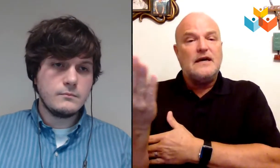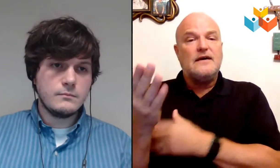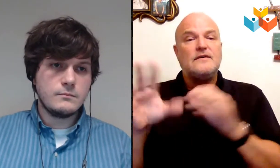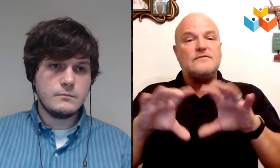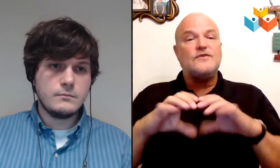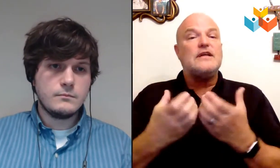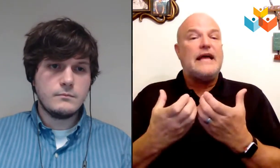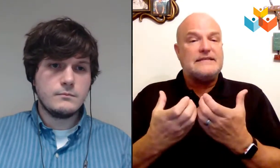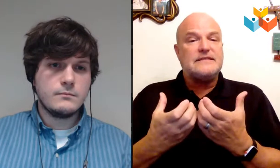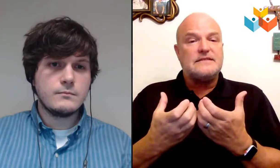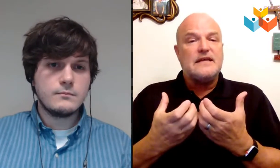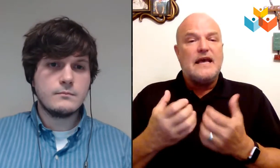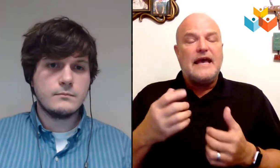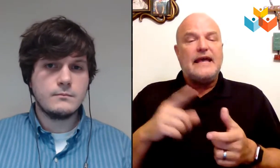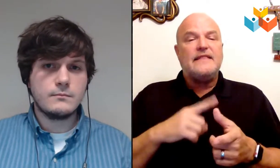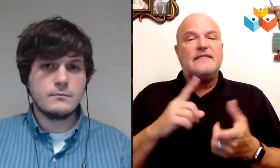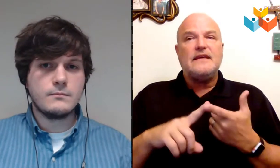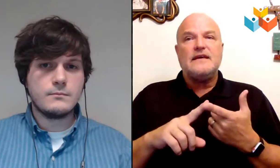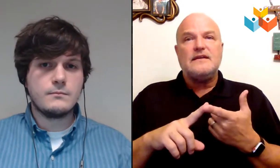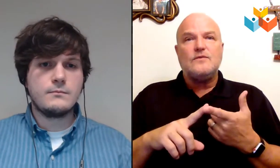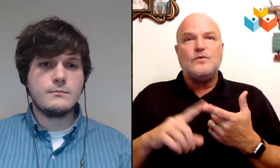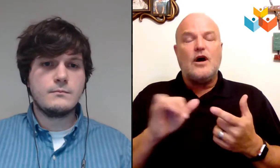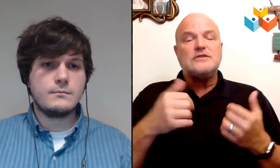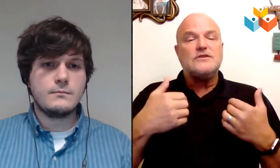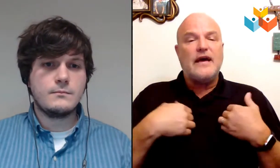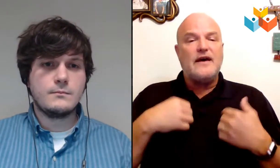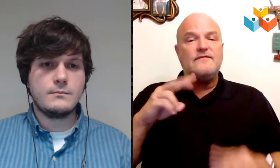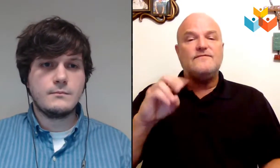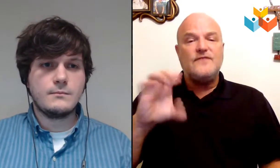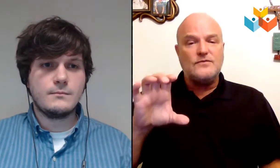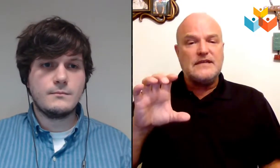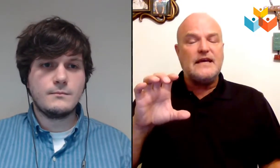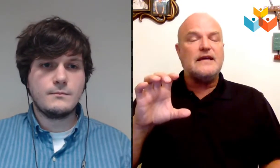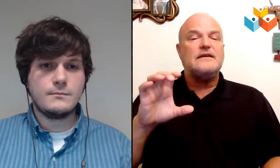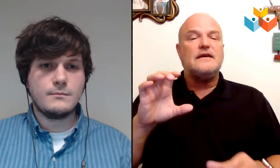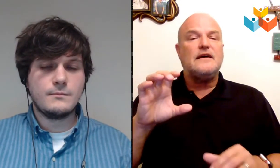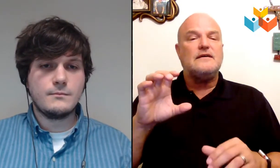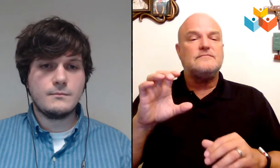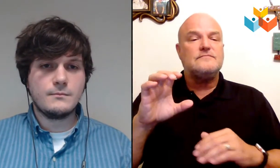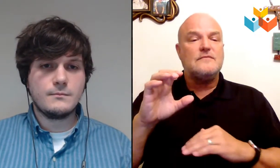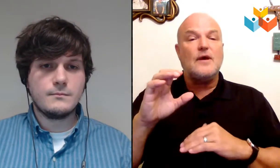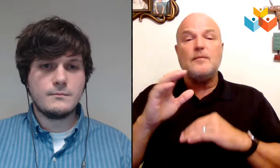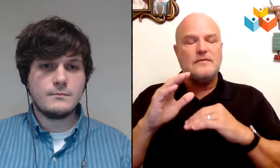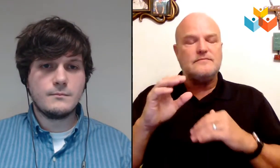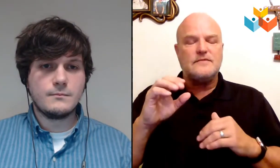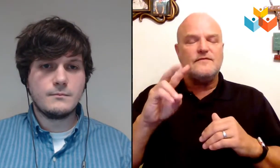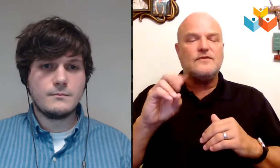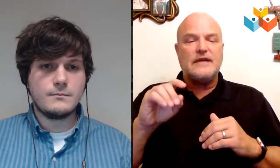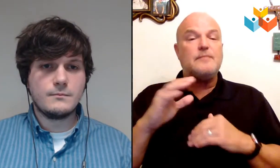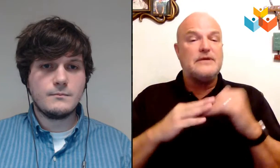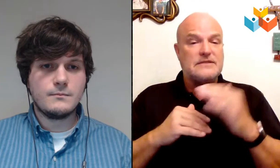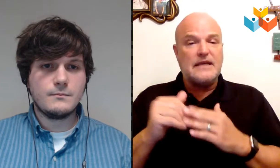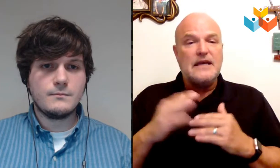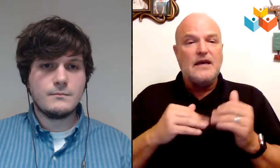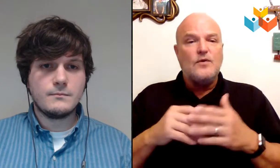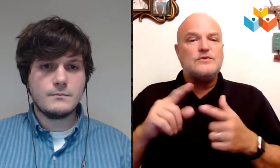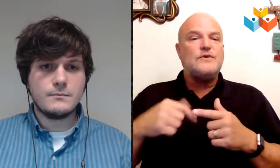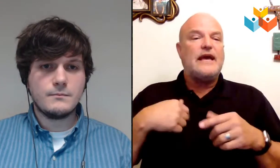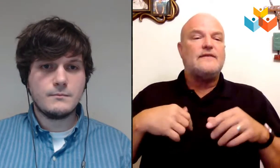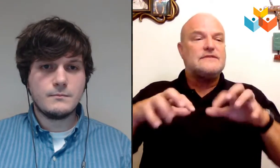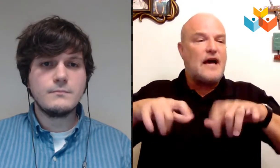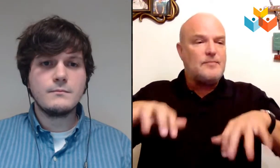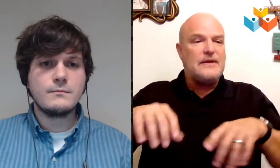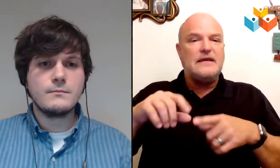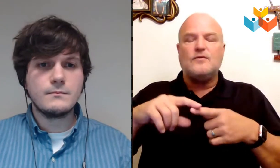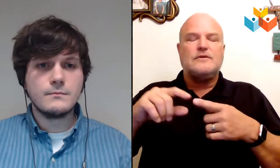mornings for classes. And then we also have Votech, the Votech building, which